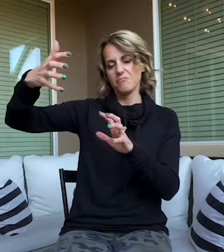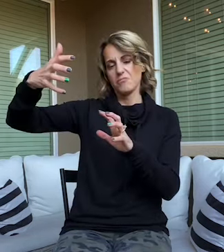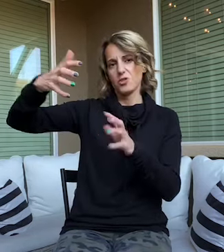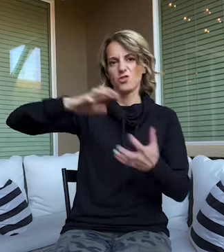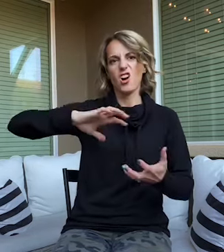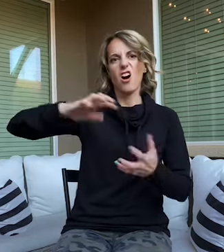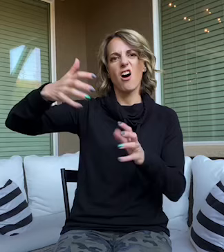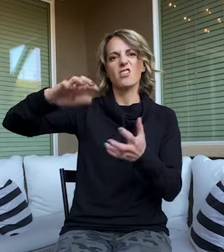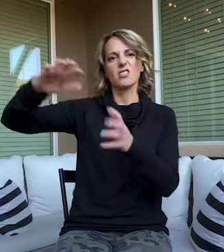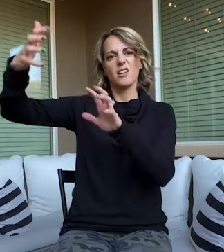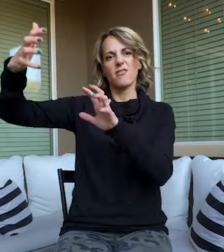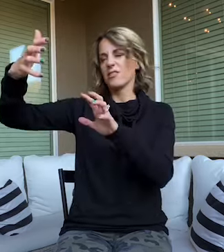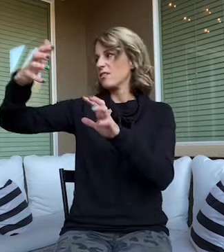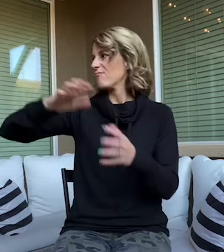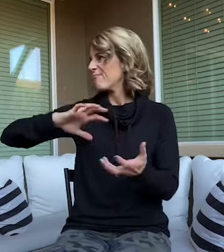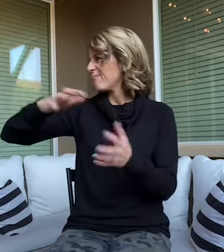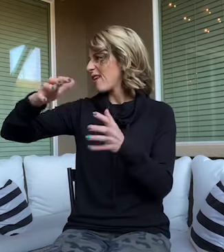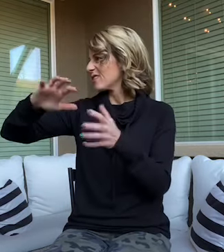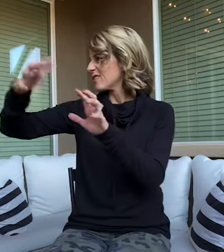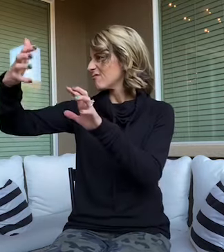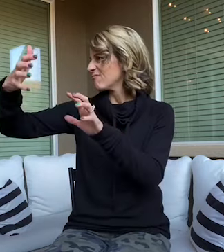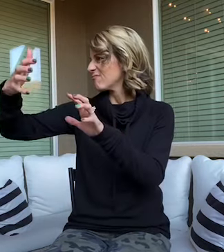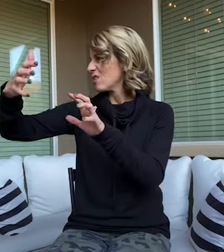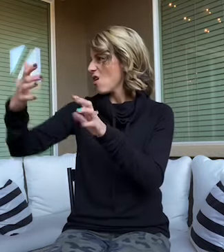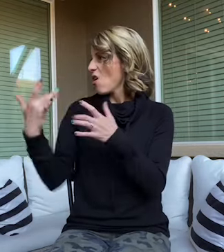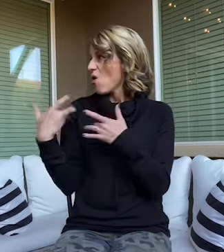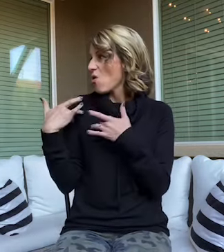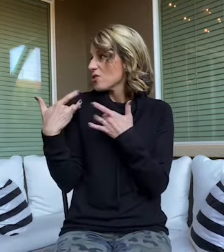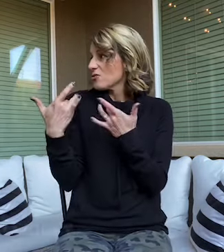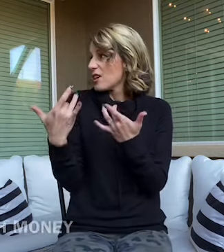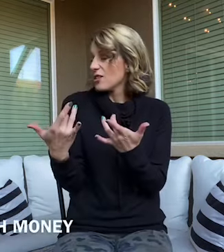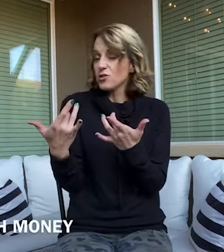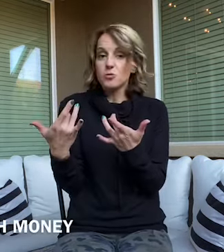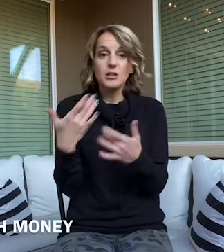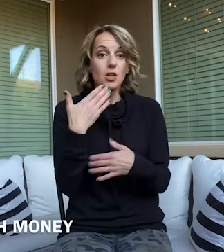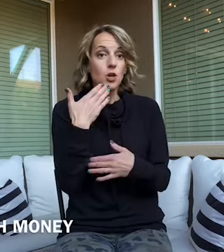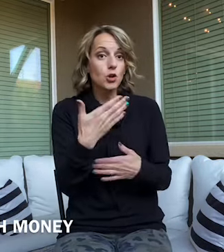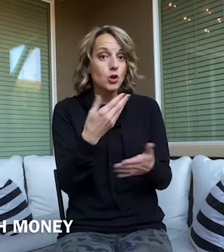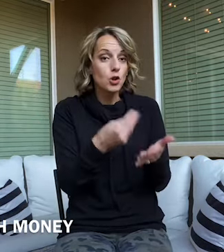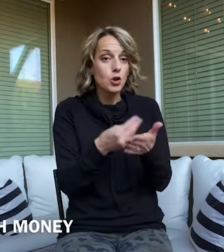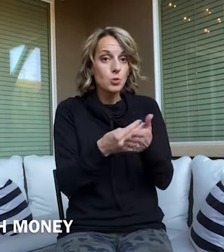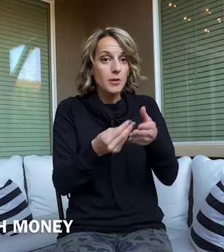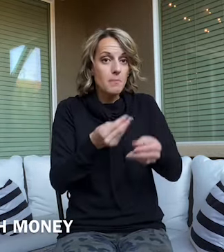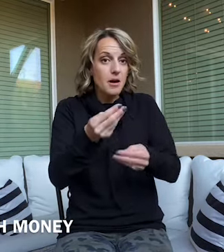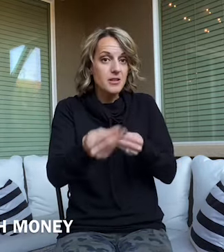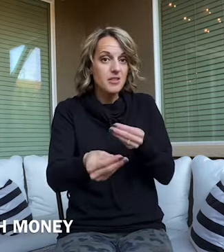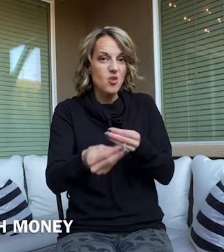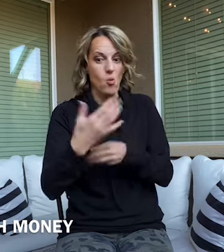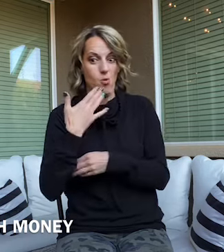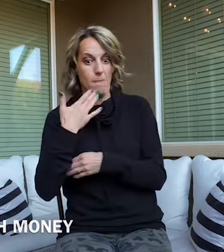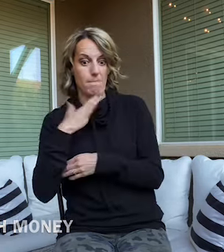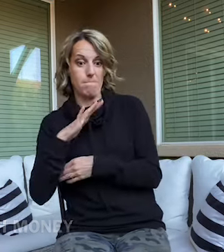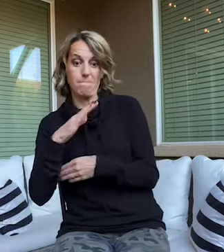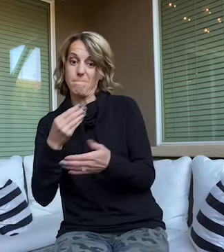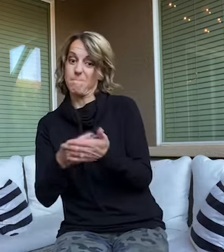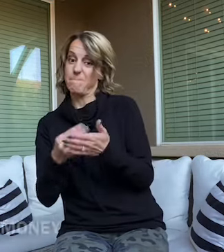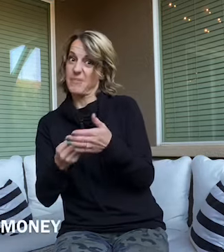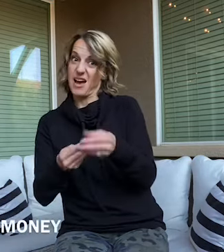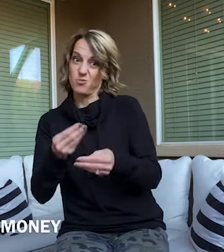You're tossing everything, messy. Or you tend to be good with money or bad with